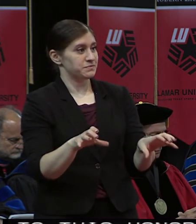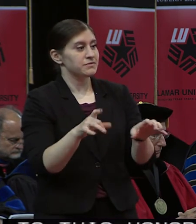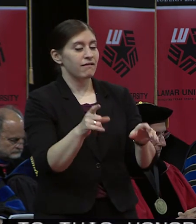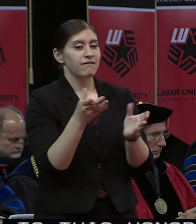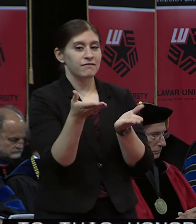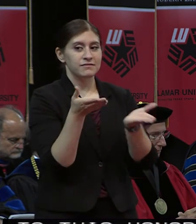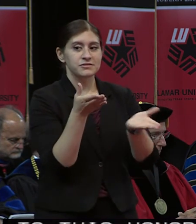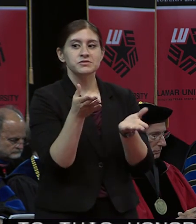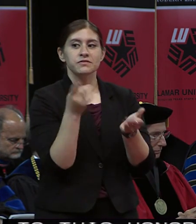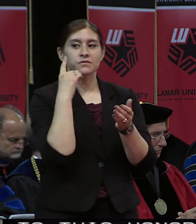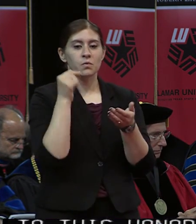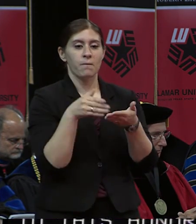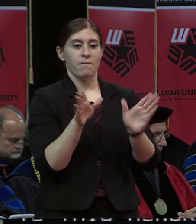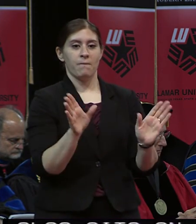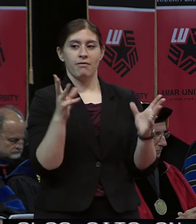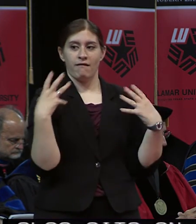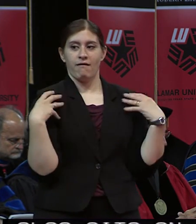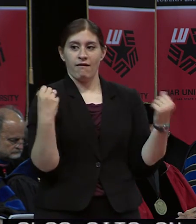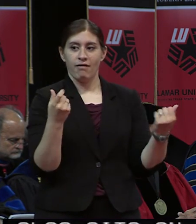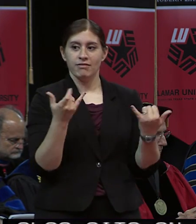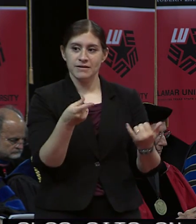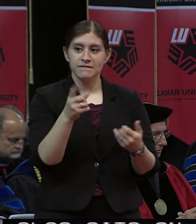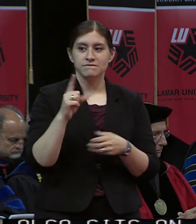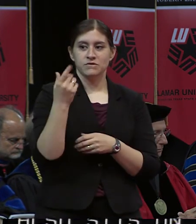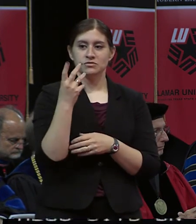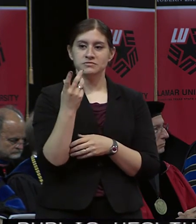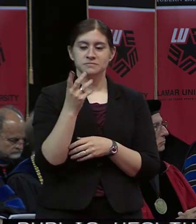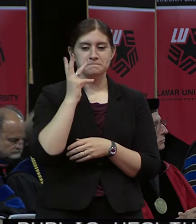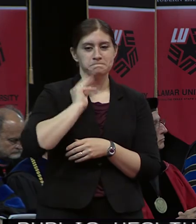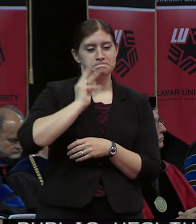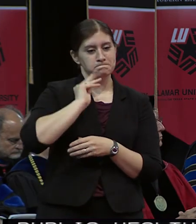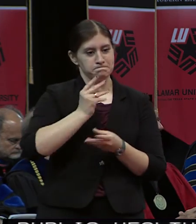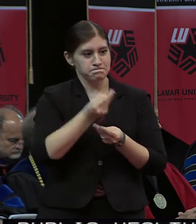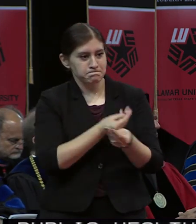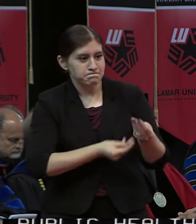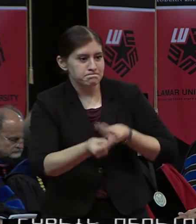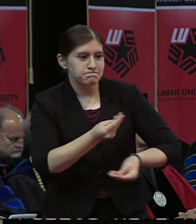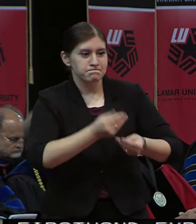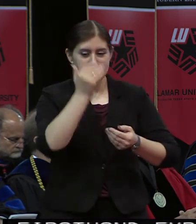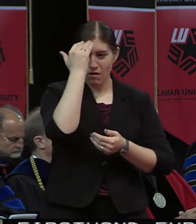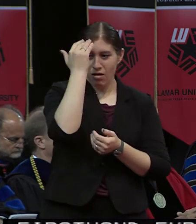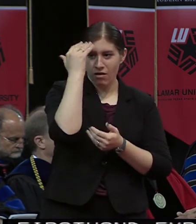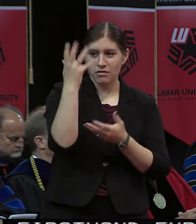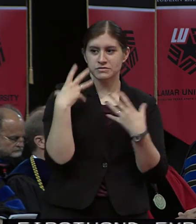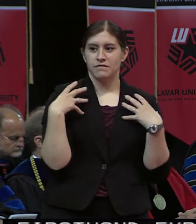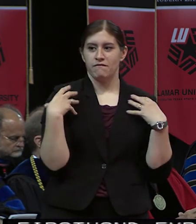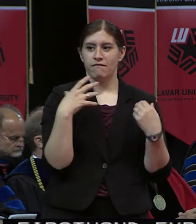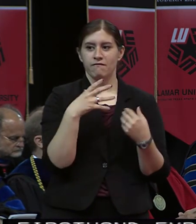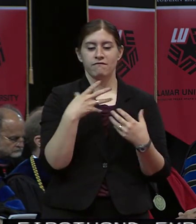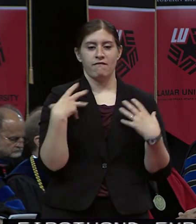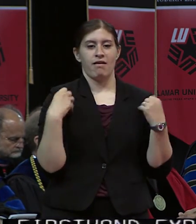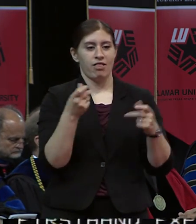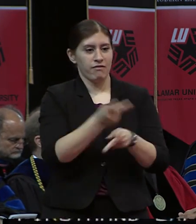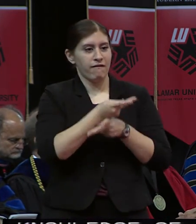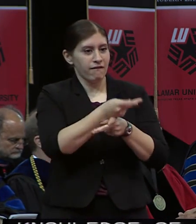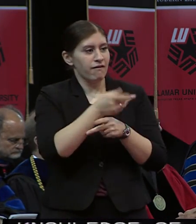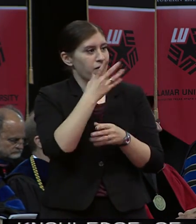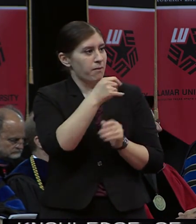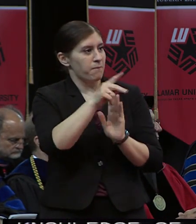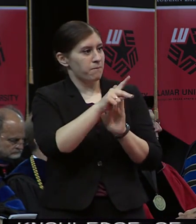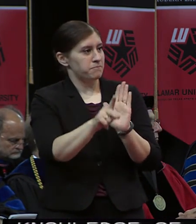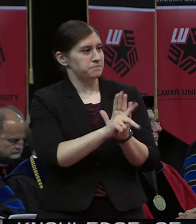Committee of Public Health, where he brings firsthand experience and knowledge of healthcare systems and policy to the